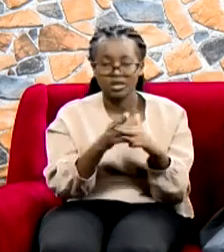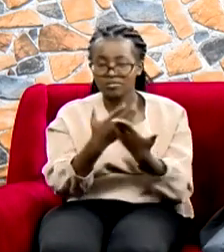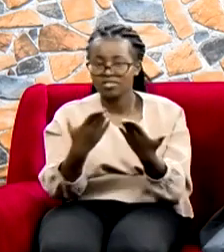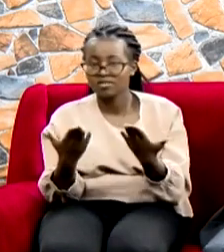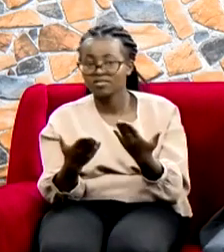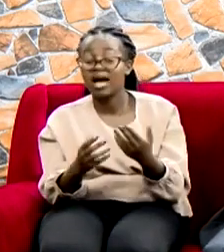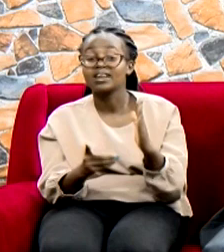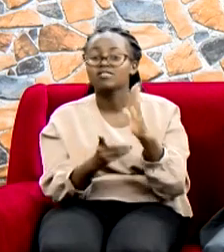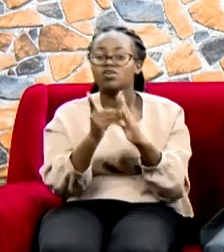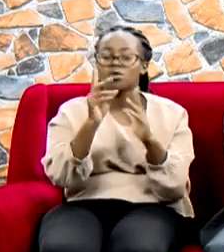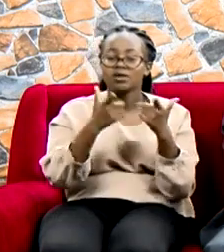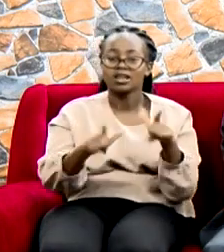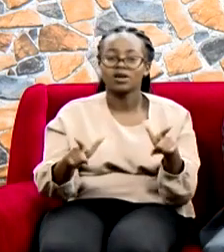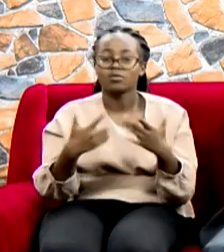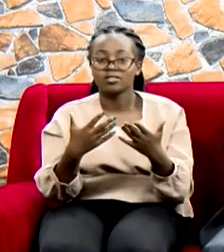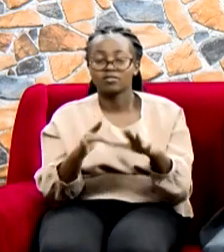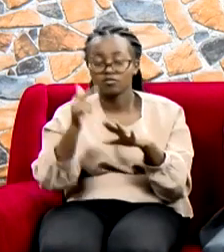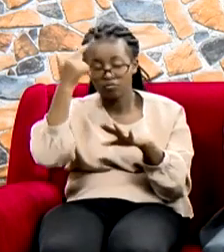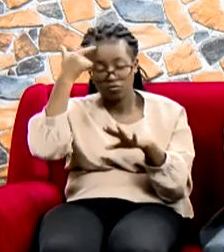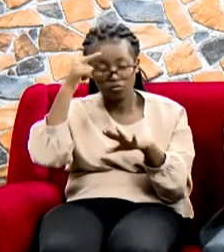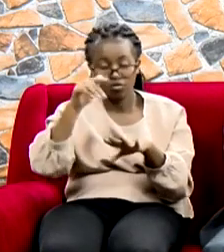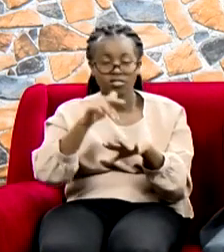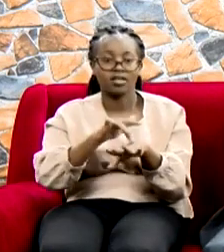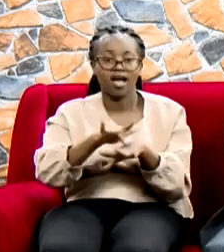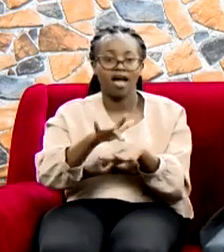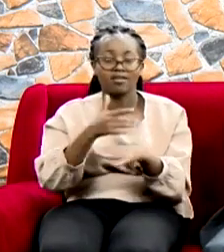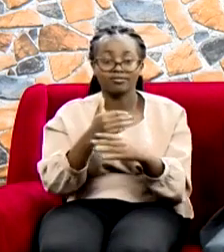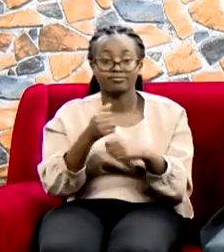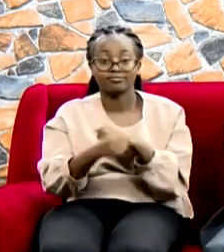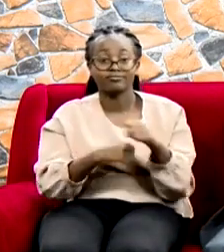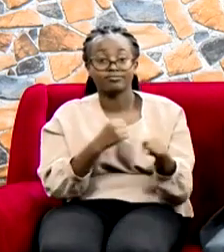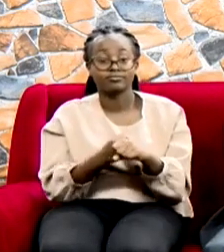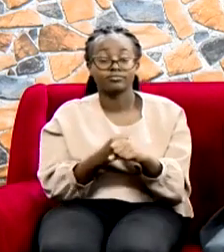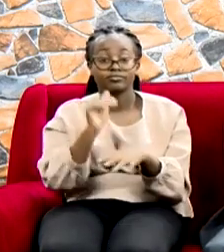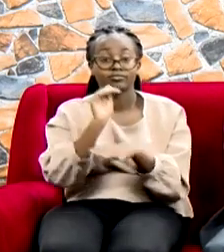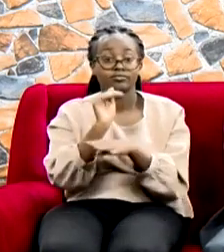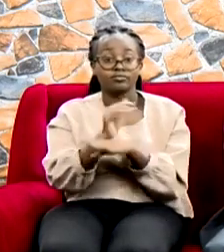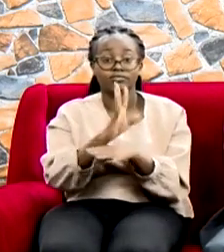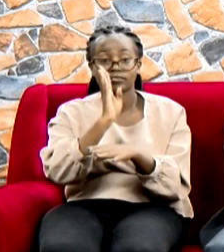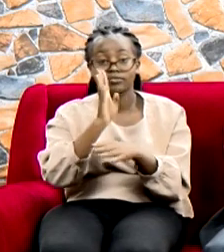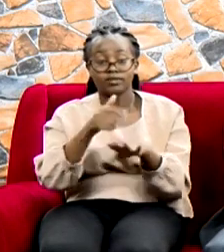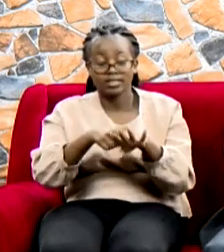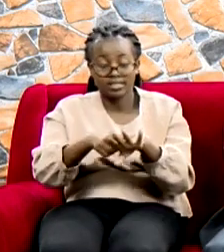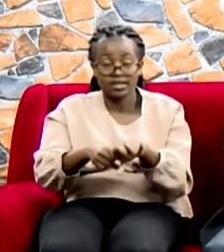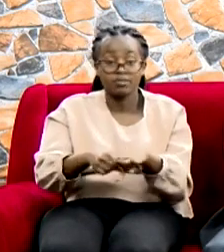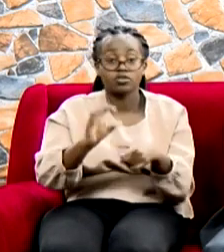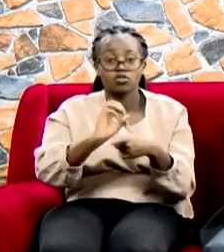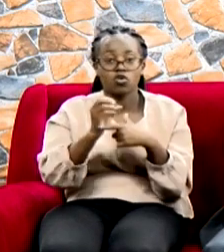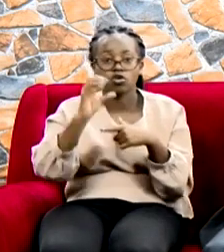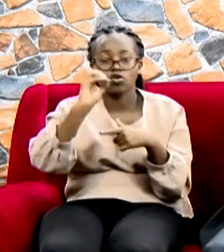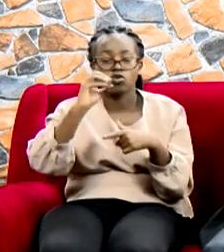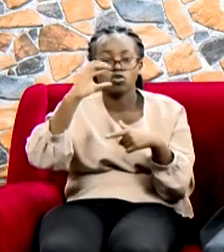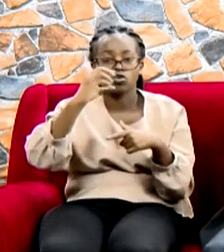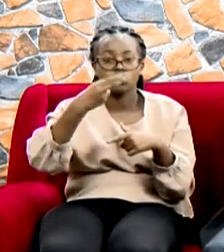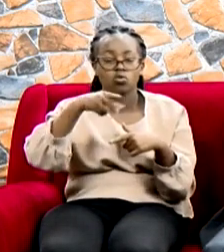So developing their language from that early age. So you can consult with a speech therapist or an occupational therapist